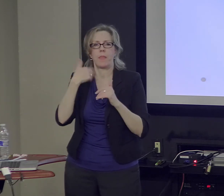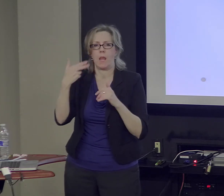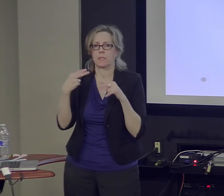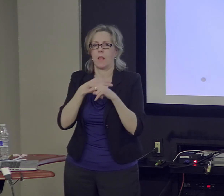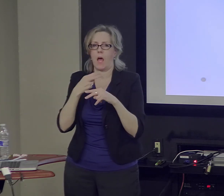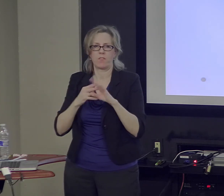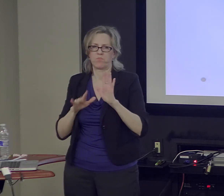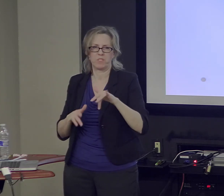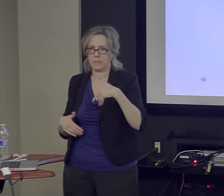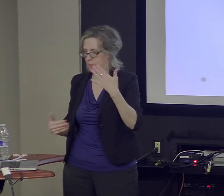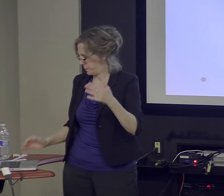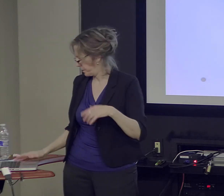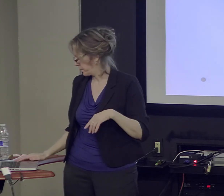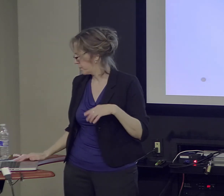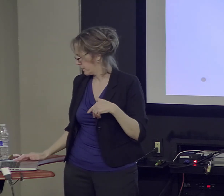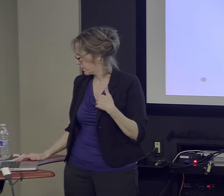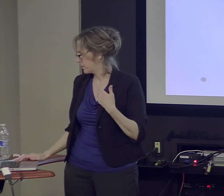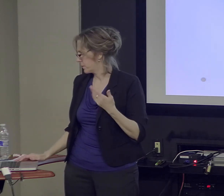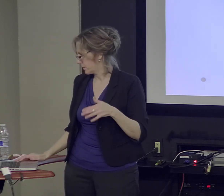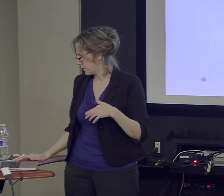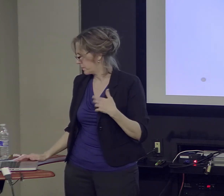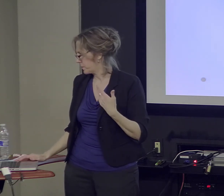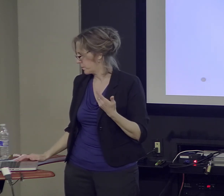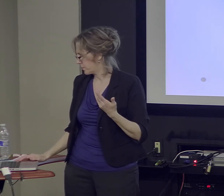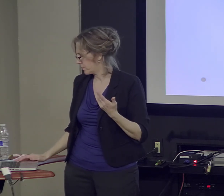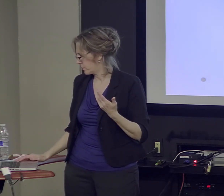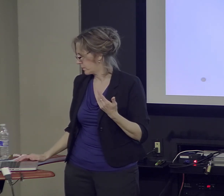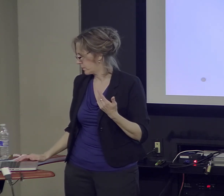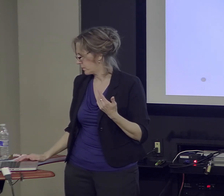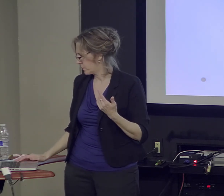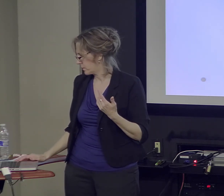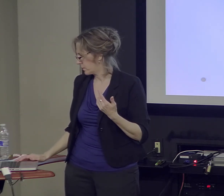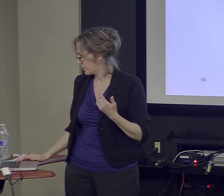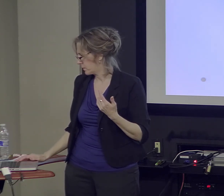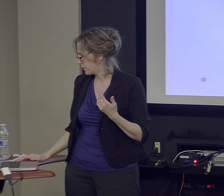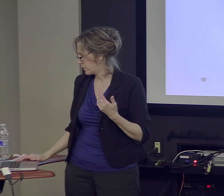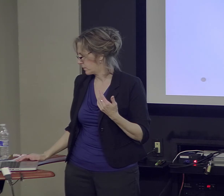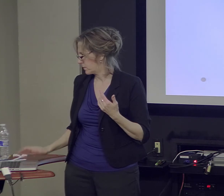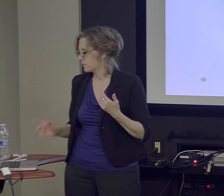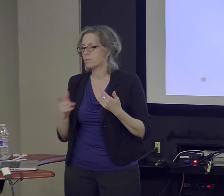were portrayed in their native sign language. Again, I'm going to jump ahead a couple of slides.